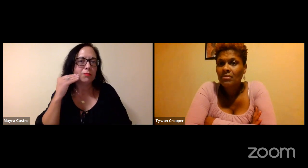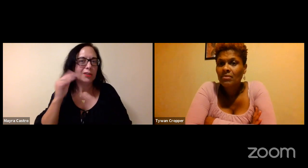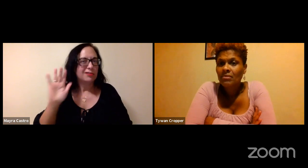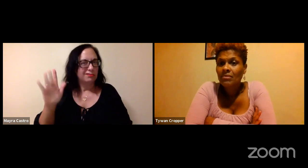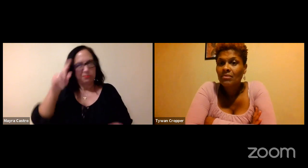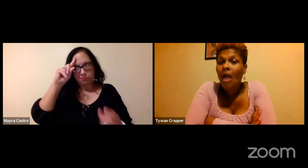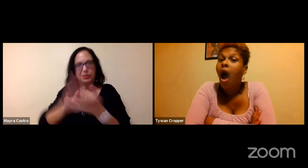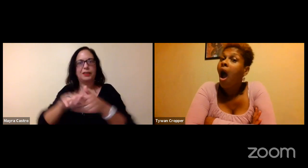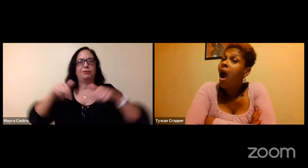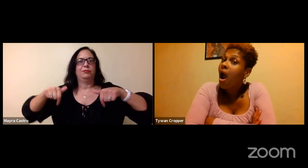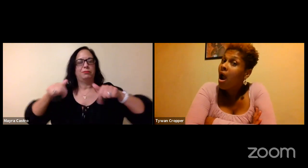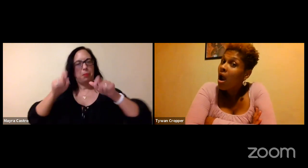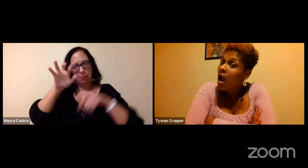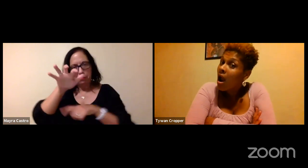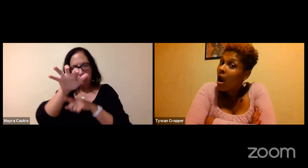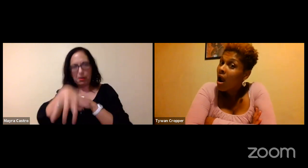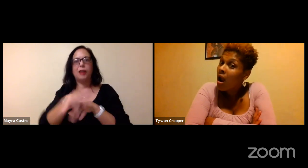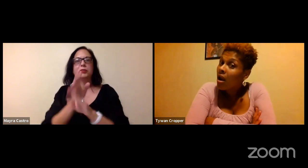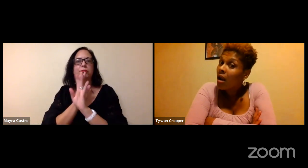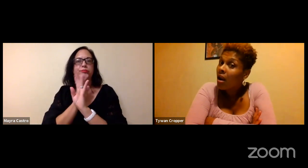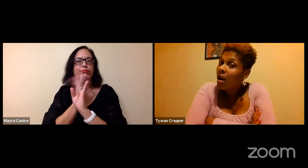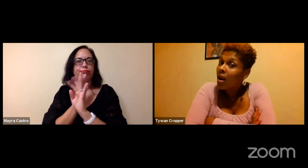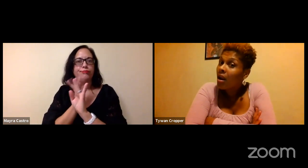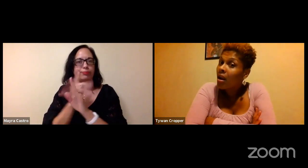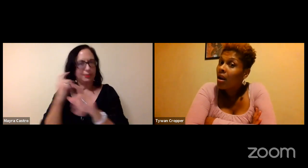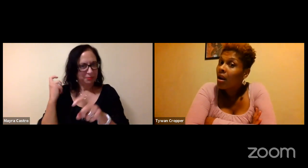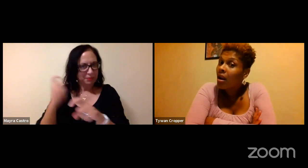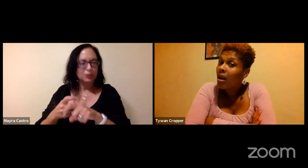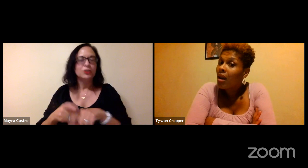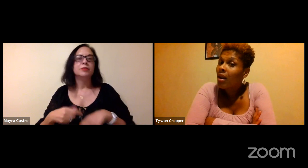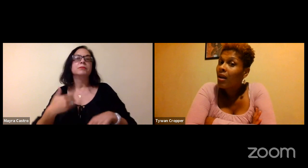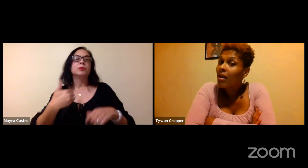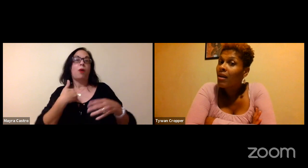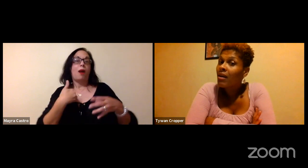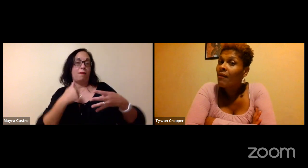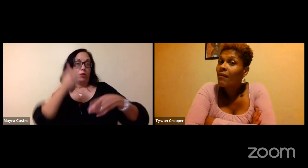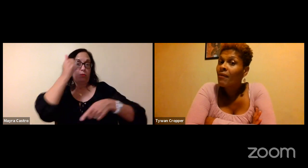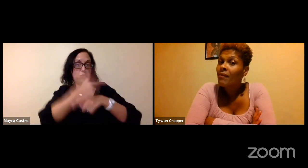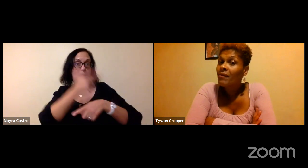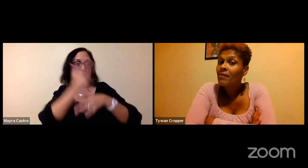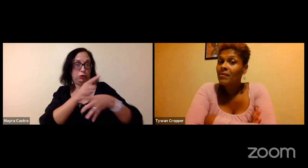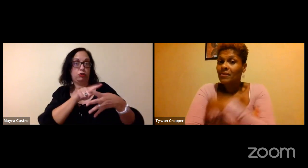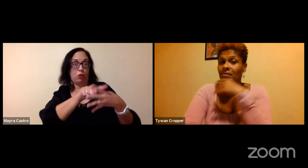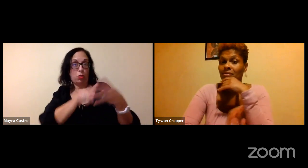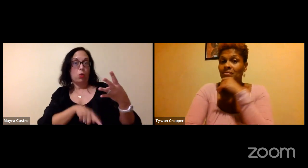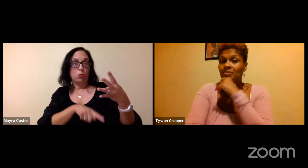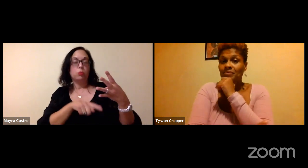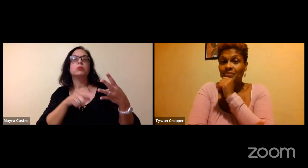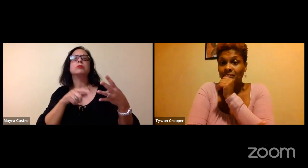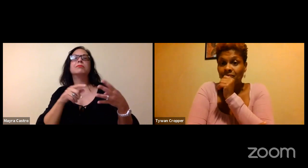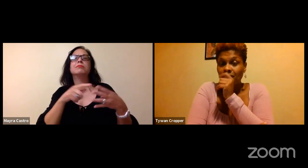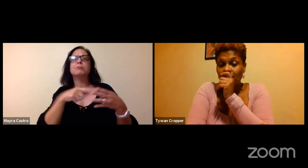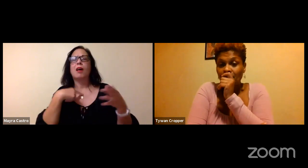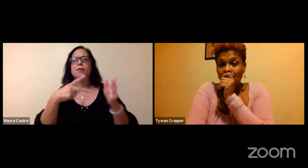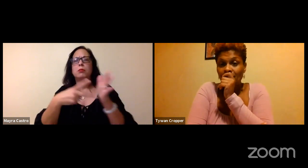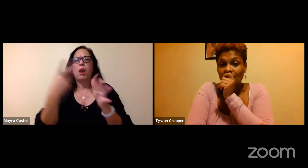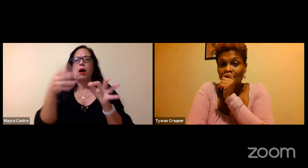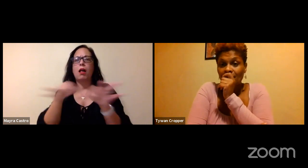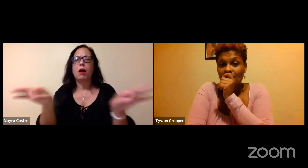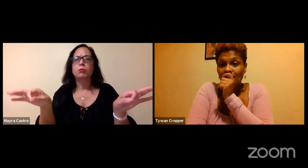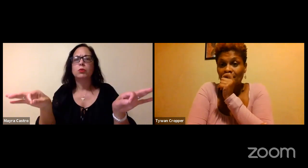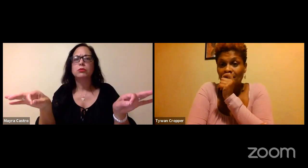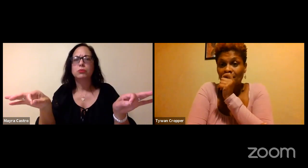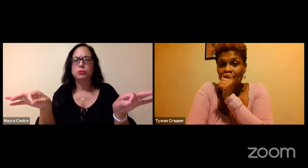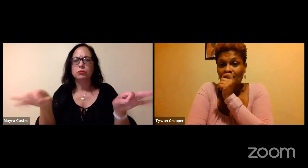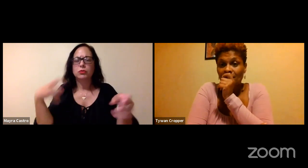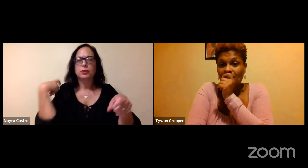Mom believed only Spanish should be spoken in the home. So that's what we did. All my brothers and sisters